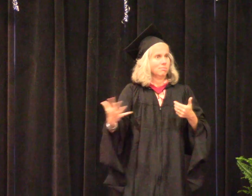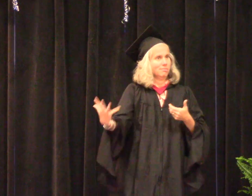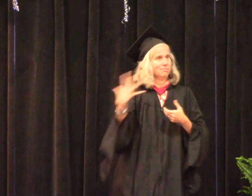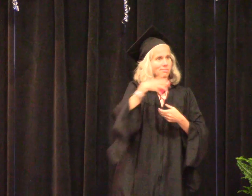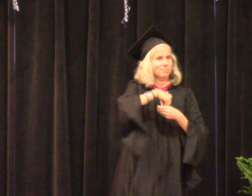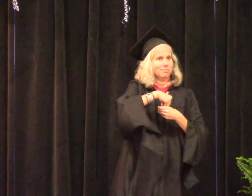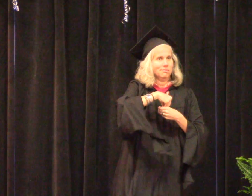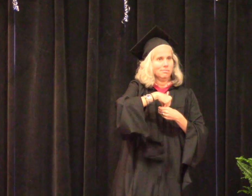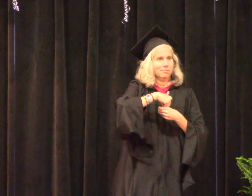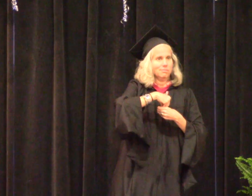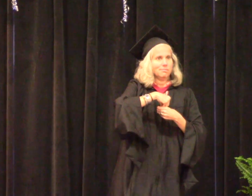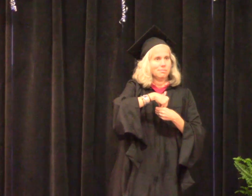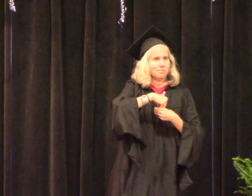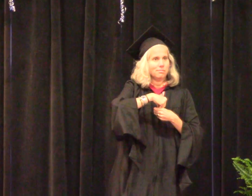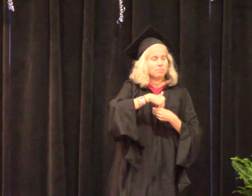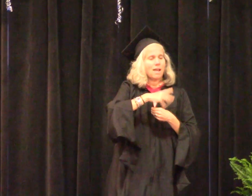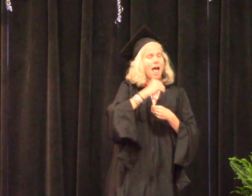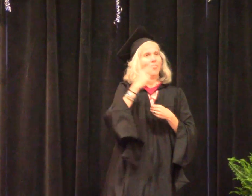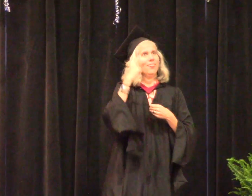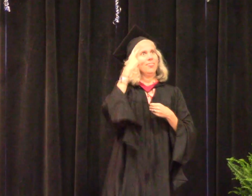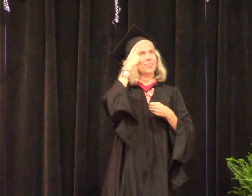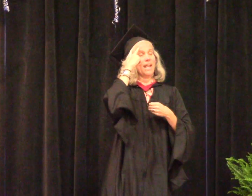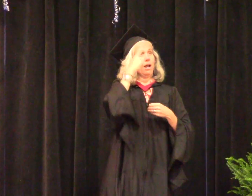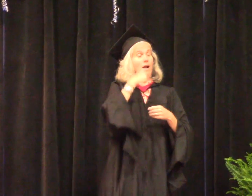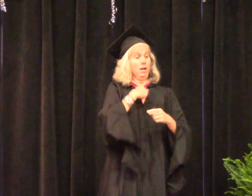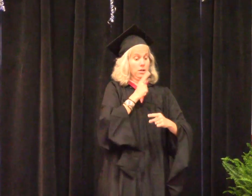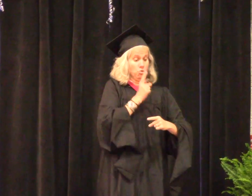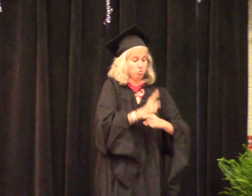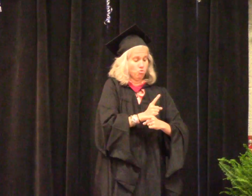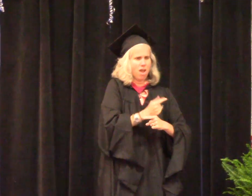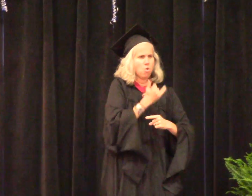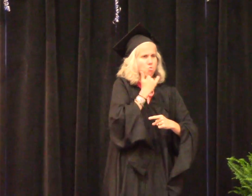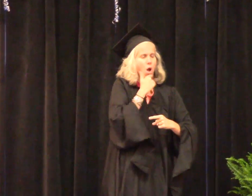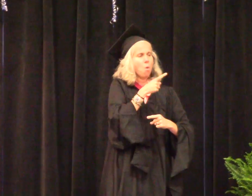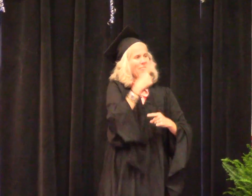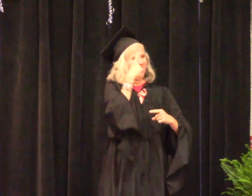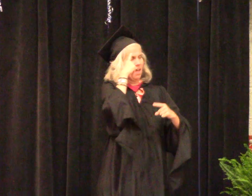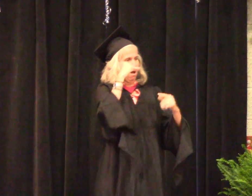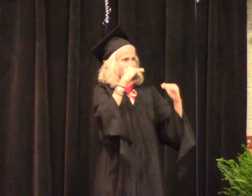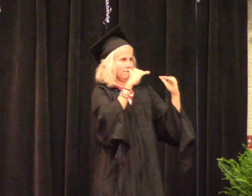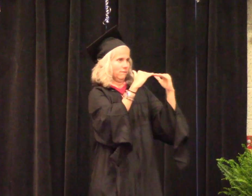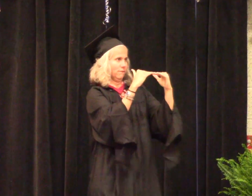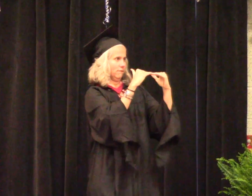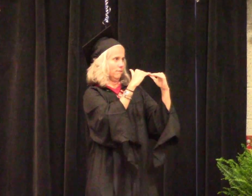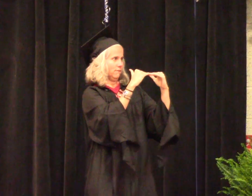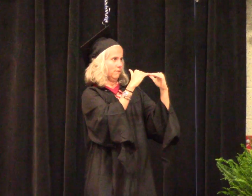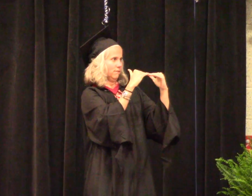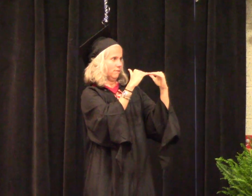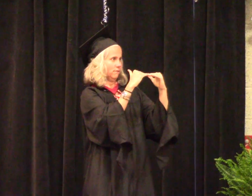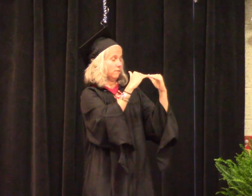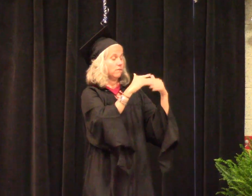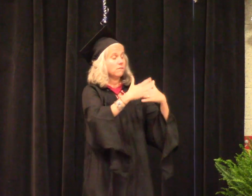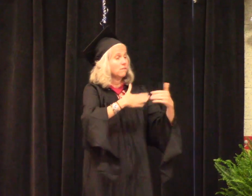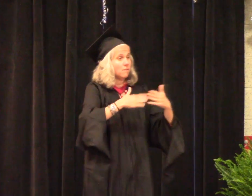life. If you remain isolated and separate from the community around you, you won't have as much success.